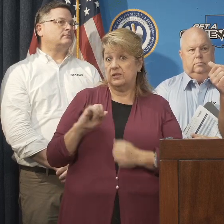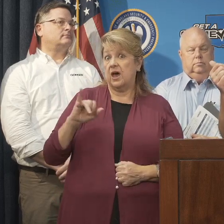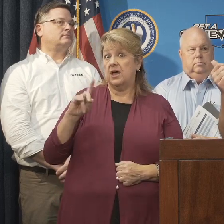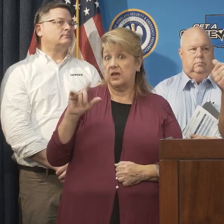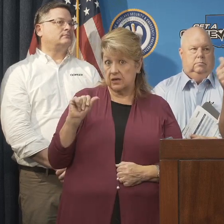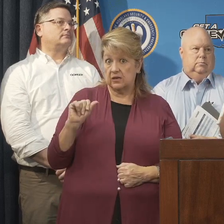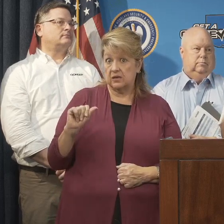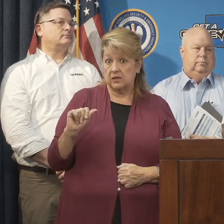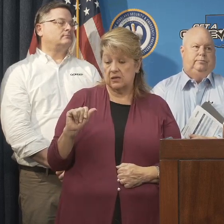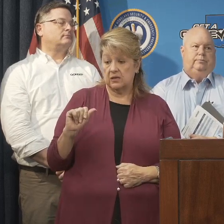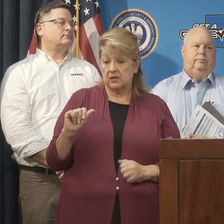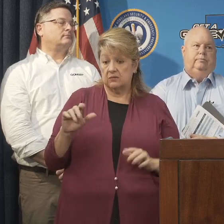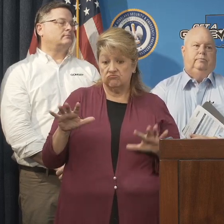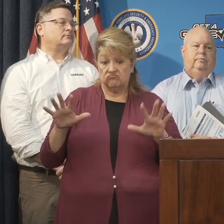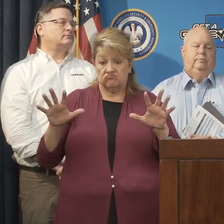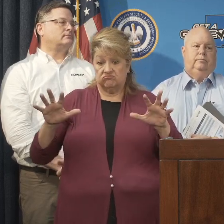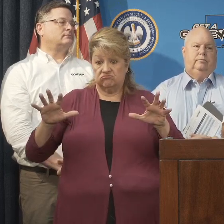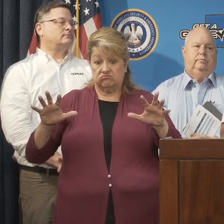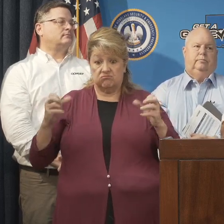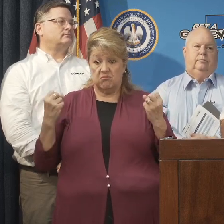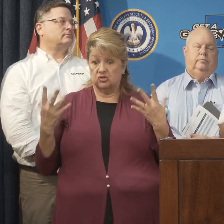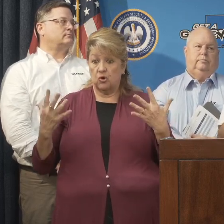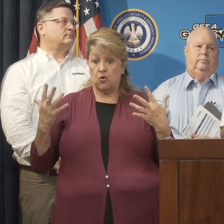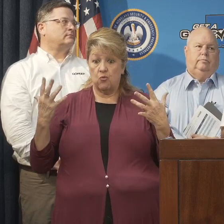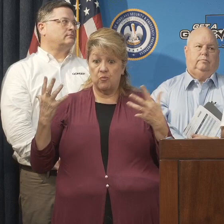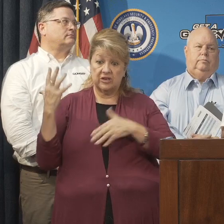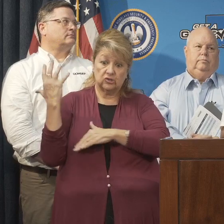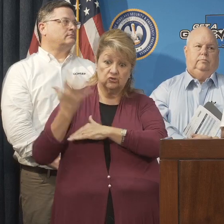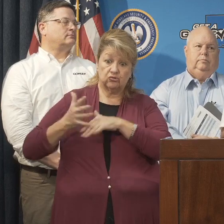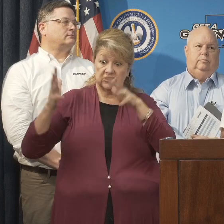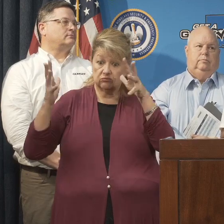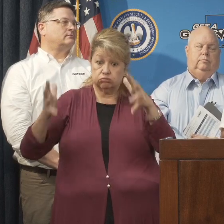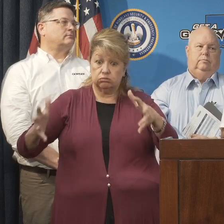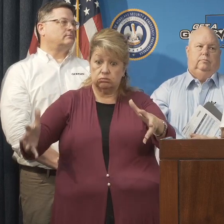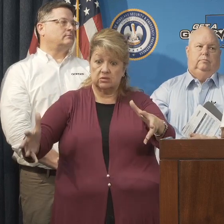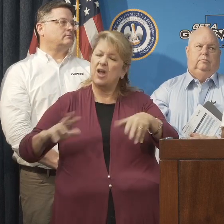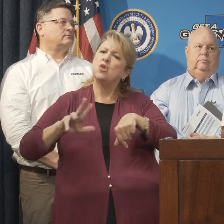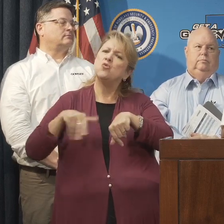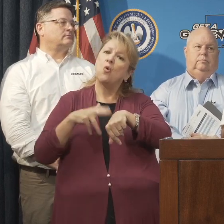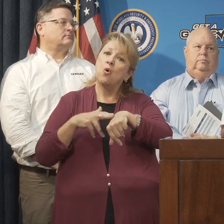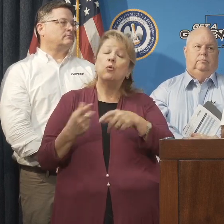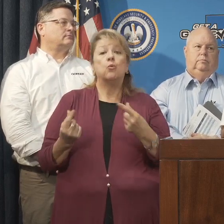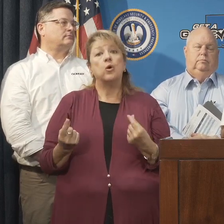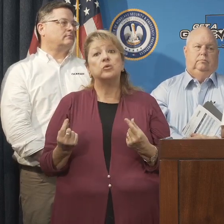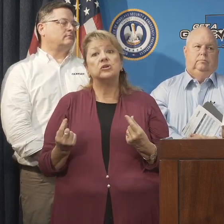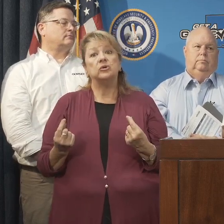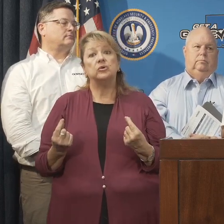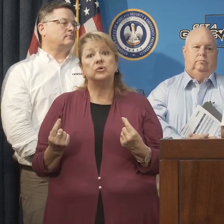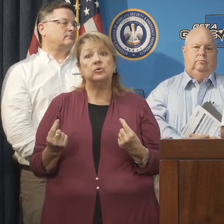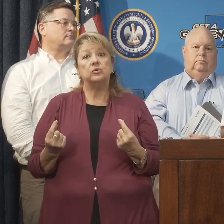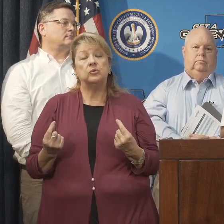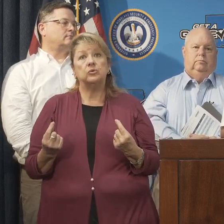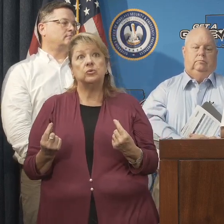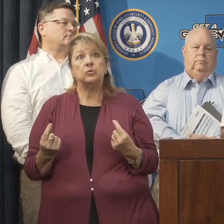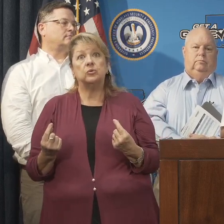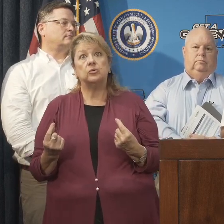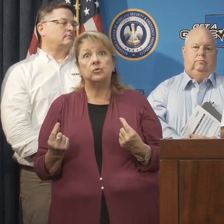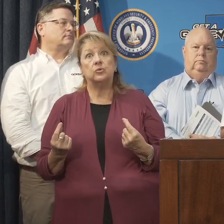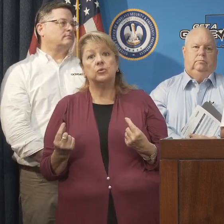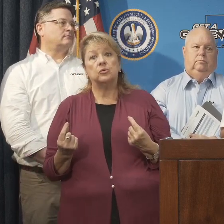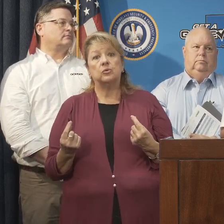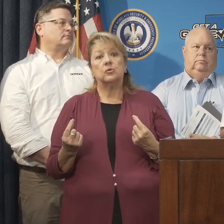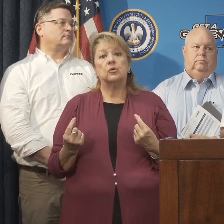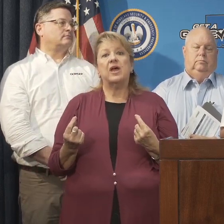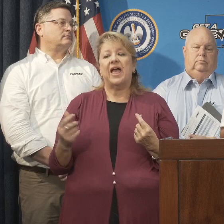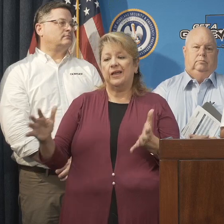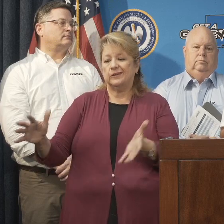Ida. But normal management practices would have prescribed burns,